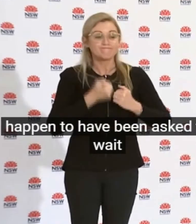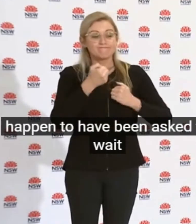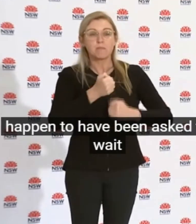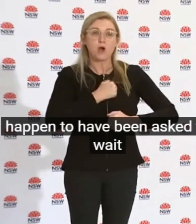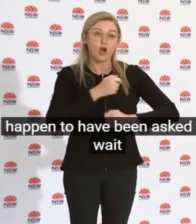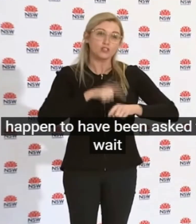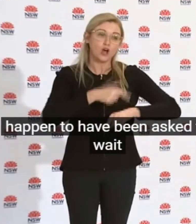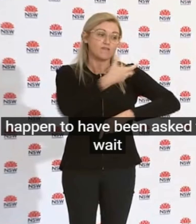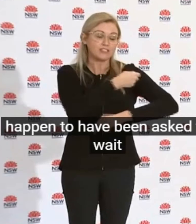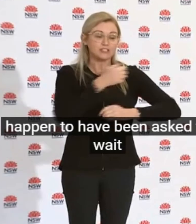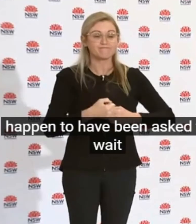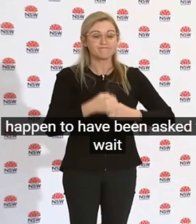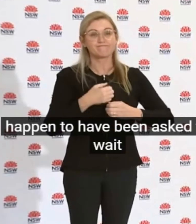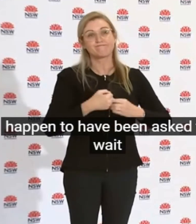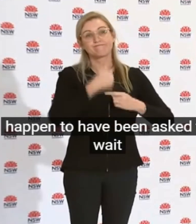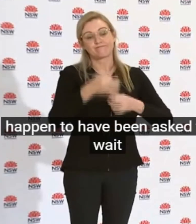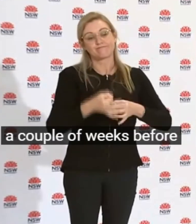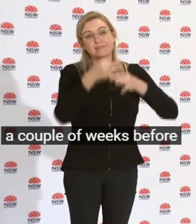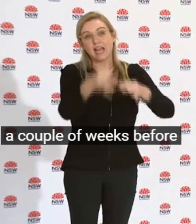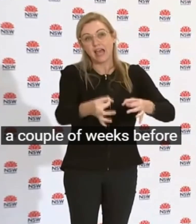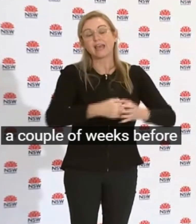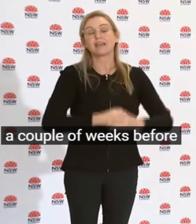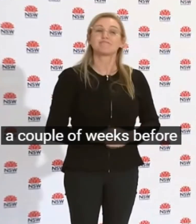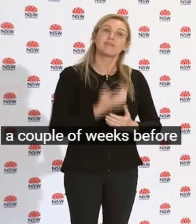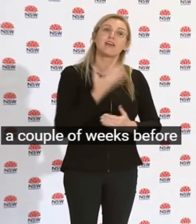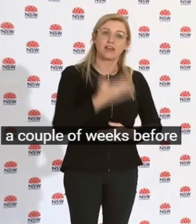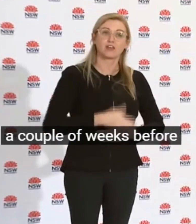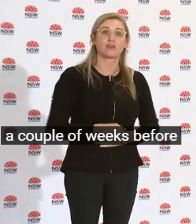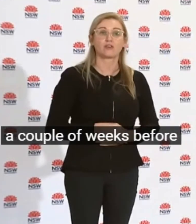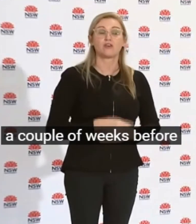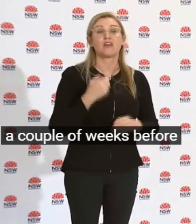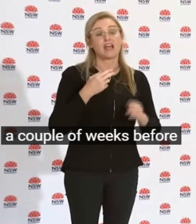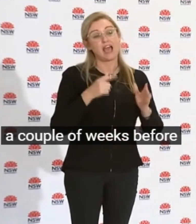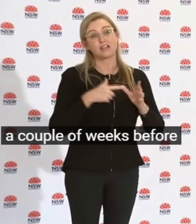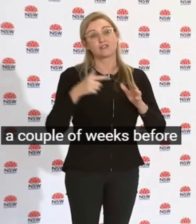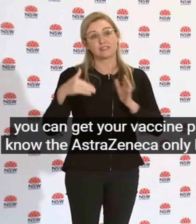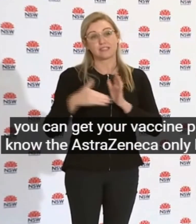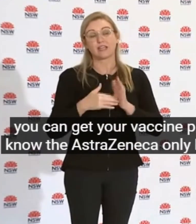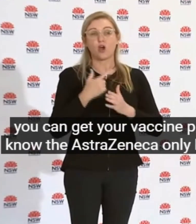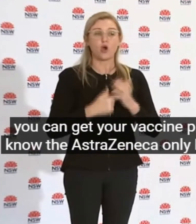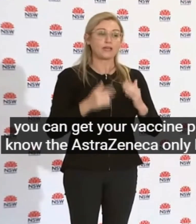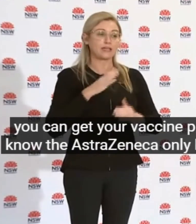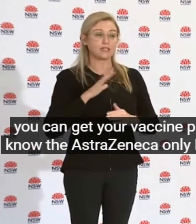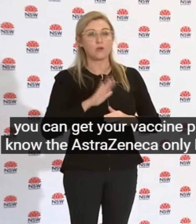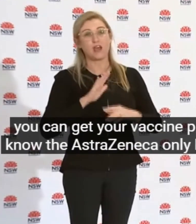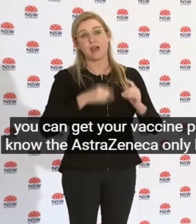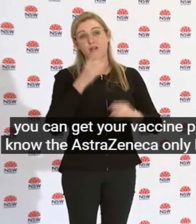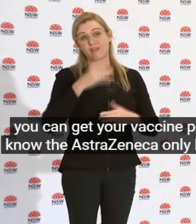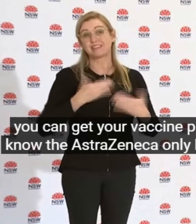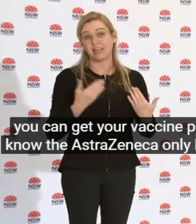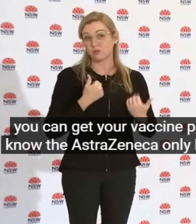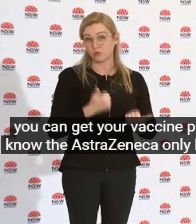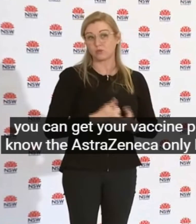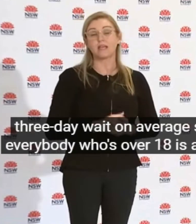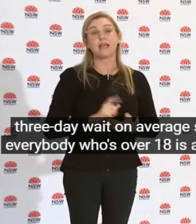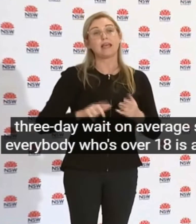get your vaccine, please know the AstraZeneca only has a 3-day wait on average. So everybody who's over 18 is able to get the AstraZeneca. If you have